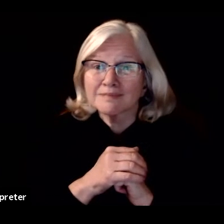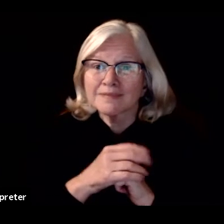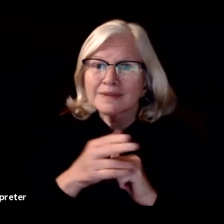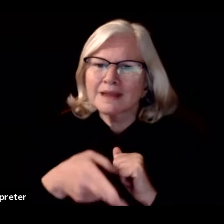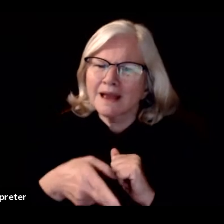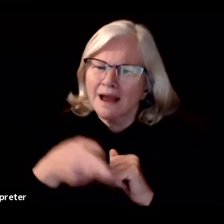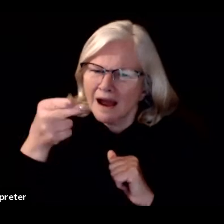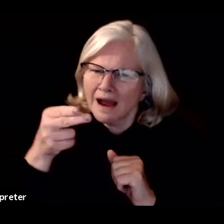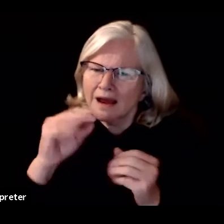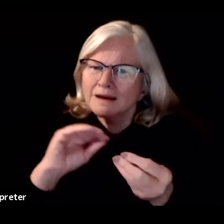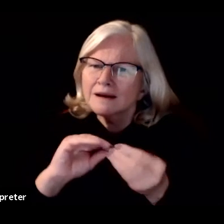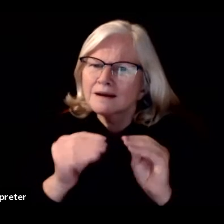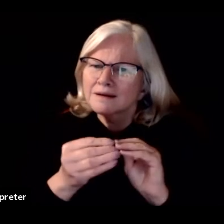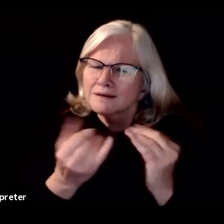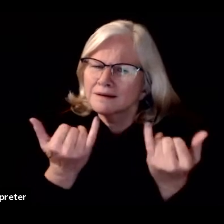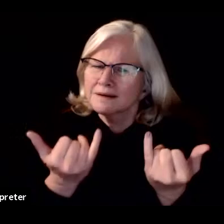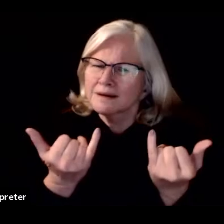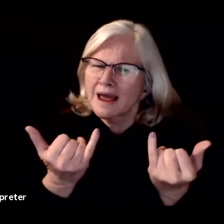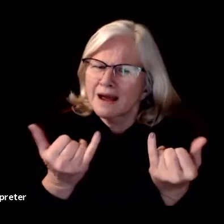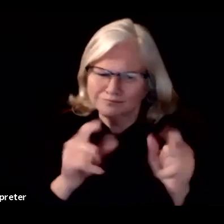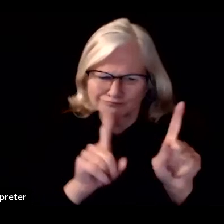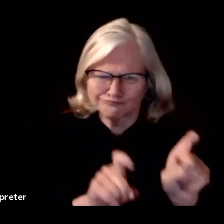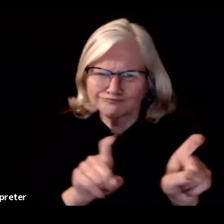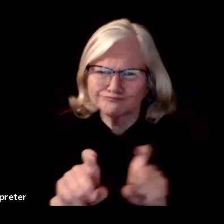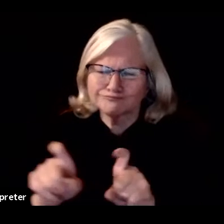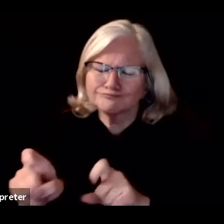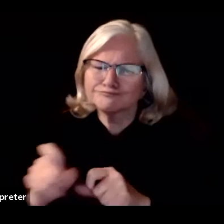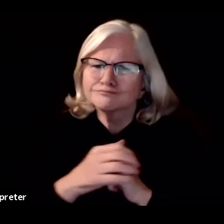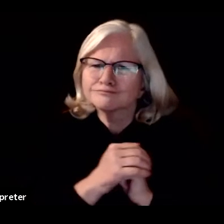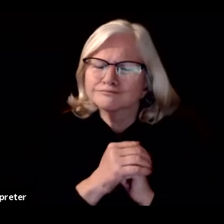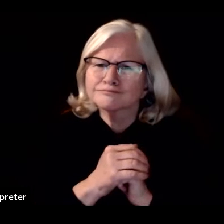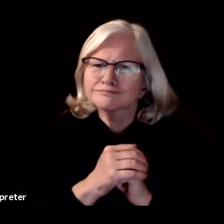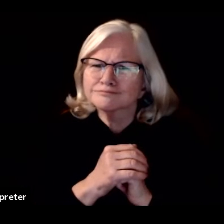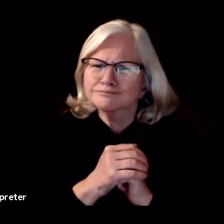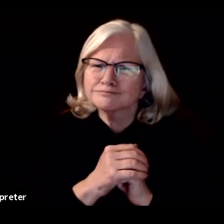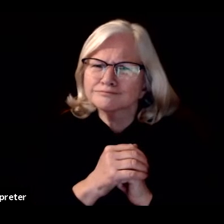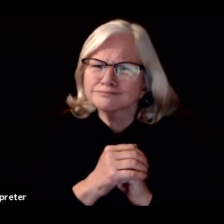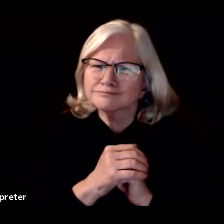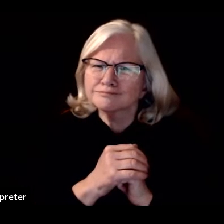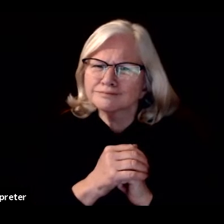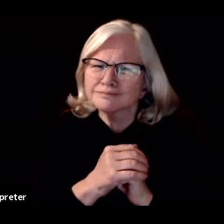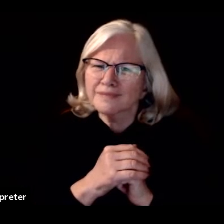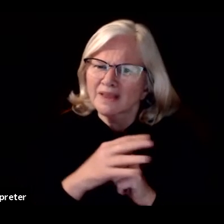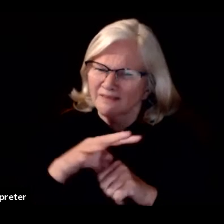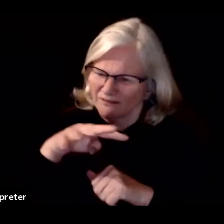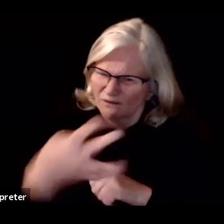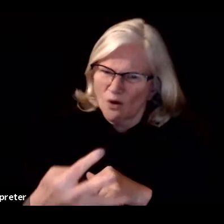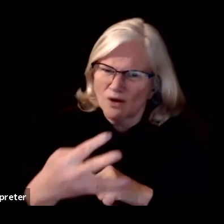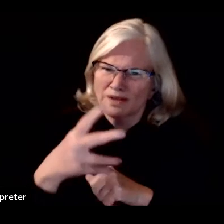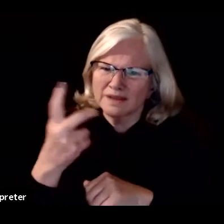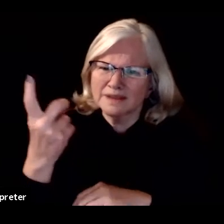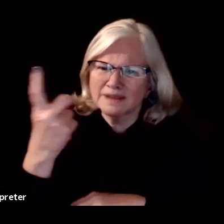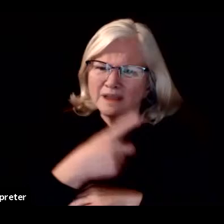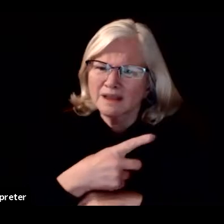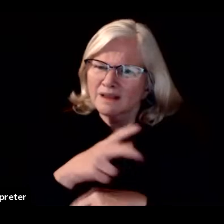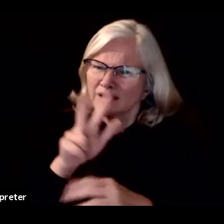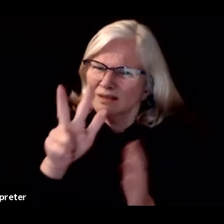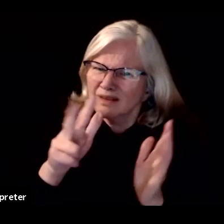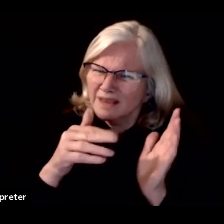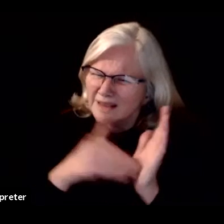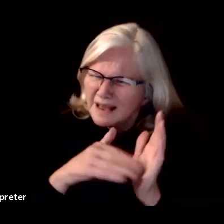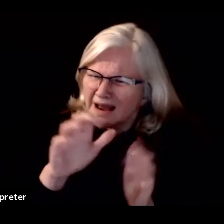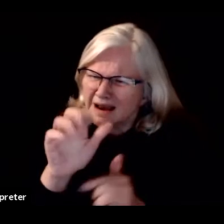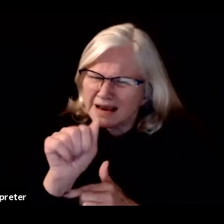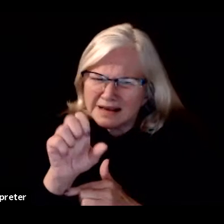week. This is our fourth day now of more than 3,000 new cases in a day, and I'm afraid we need to brace ourselves for